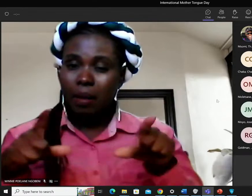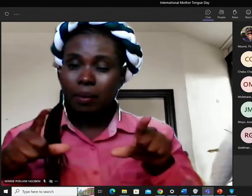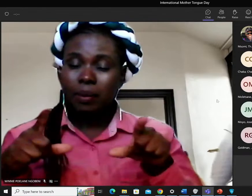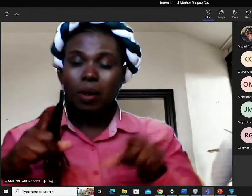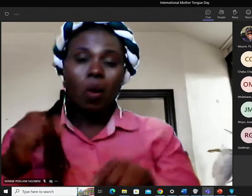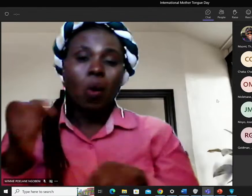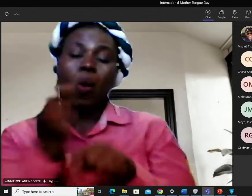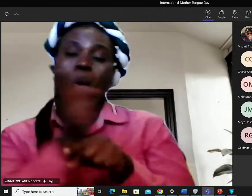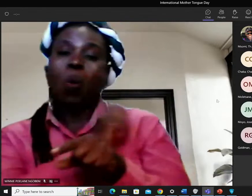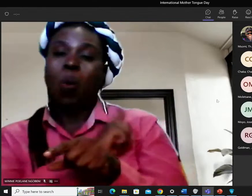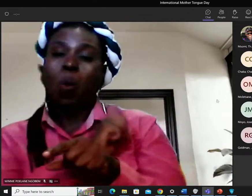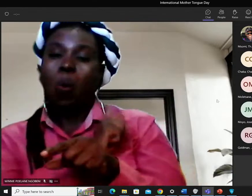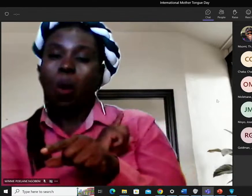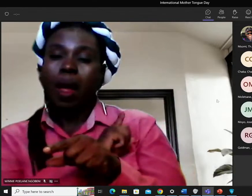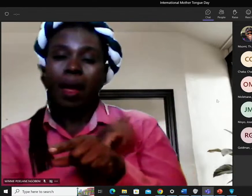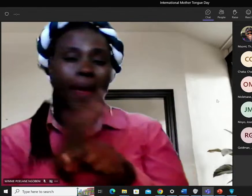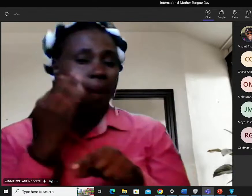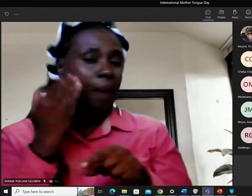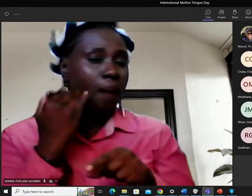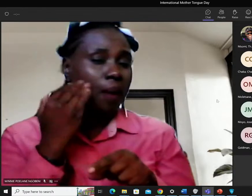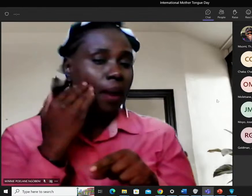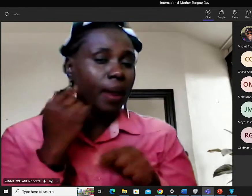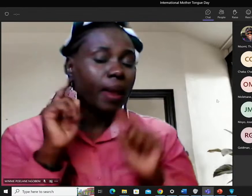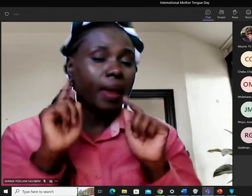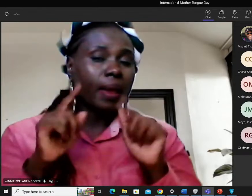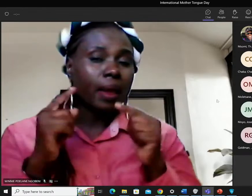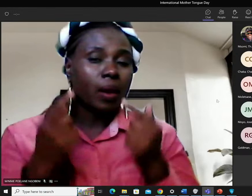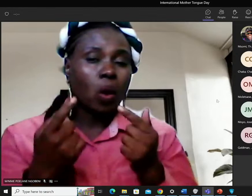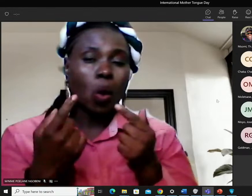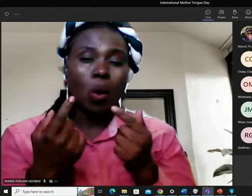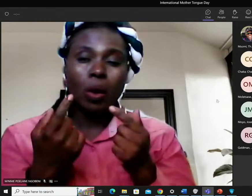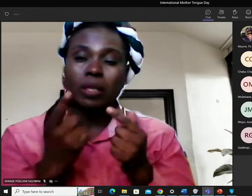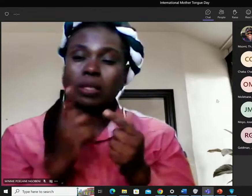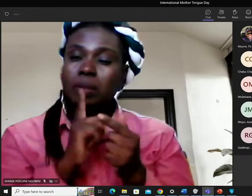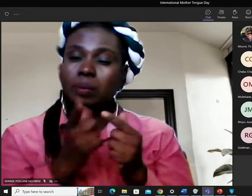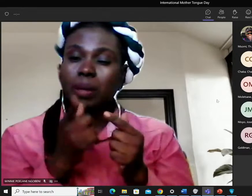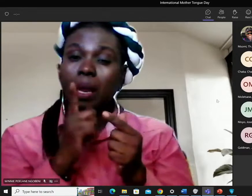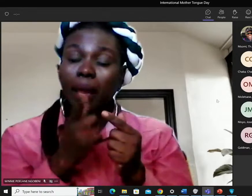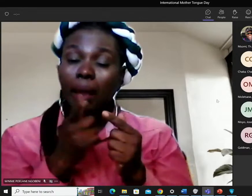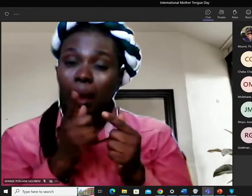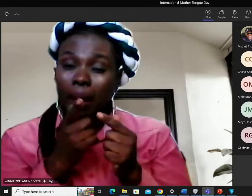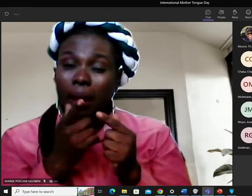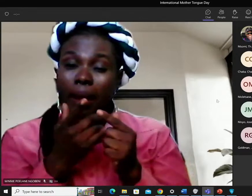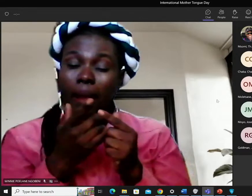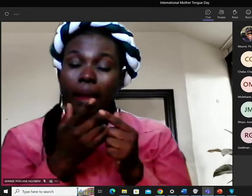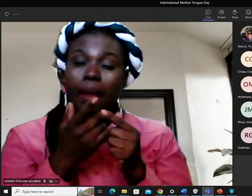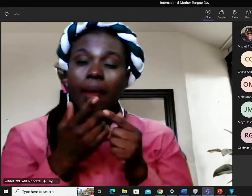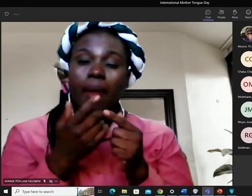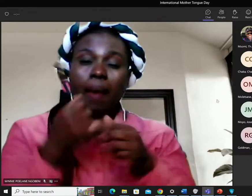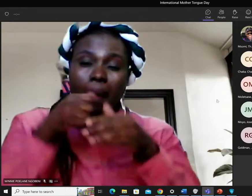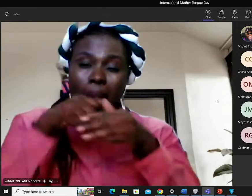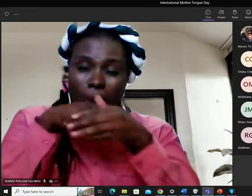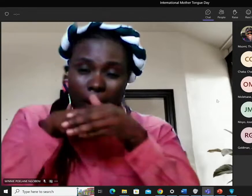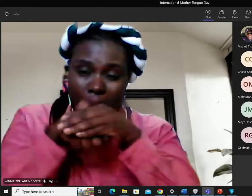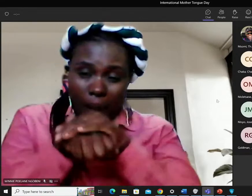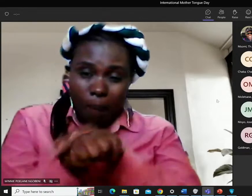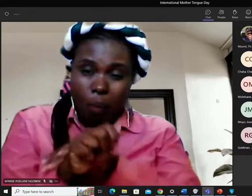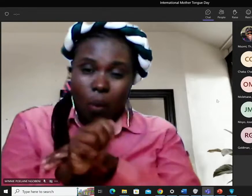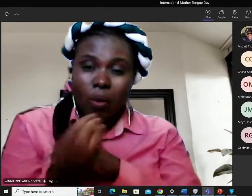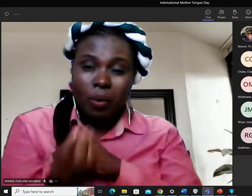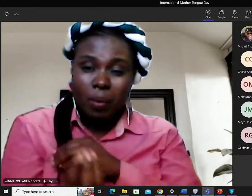many white people cannot speak languages that are spoken by majority of the people where they were born in, grew up